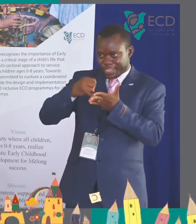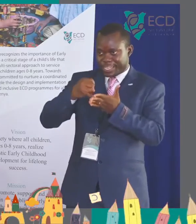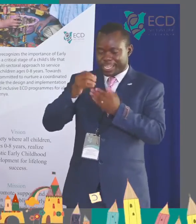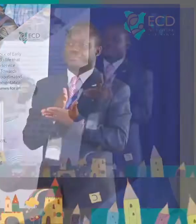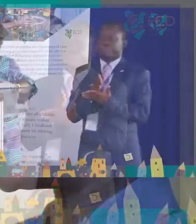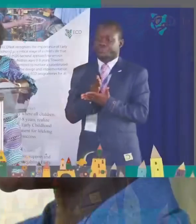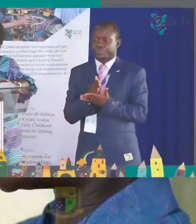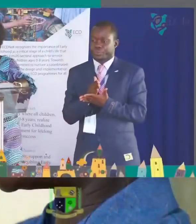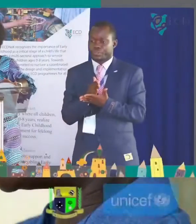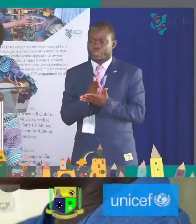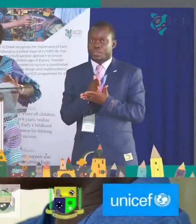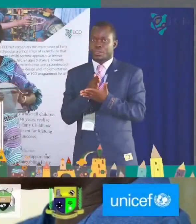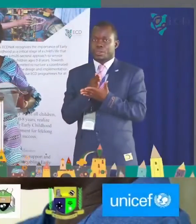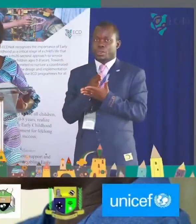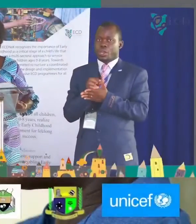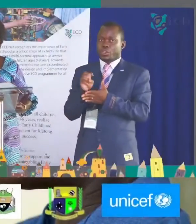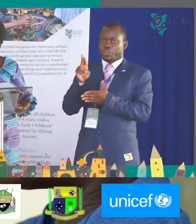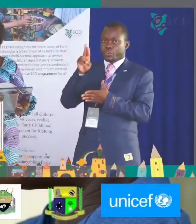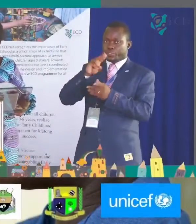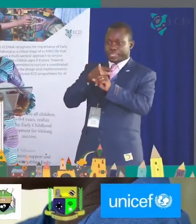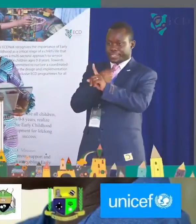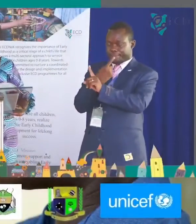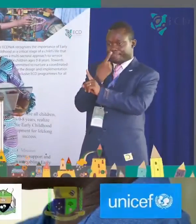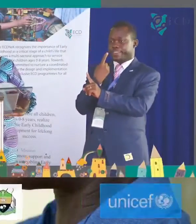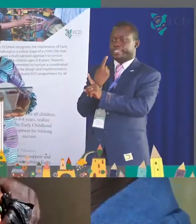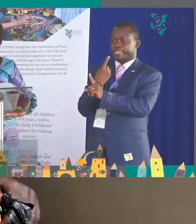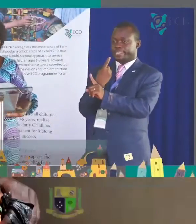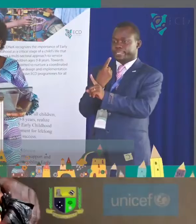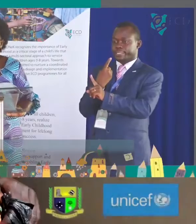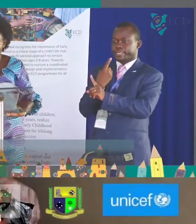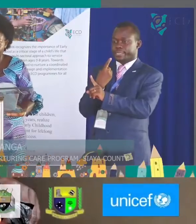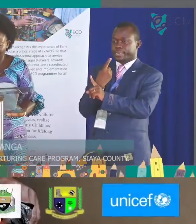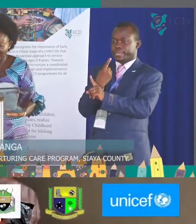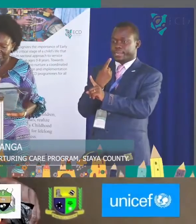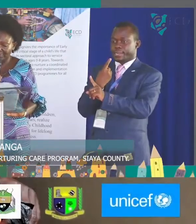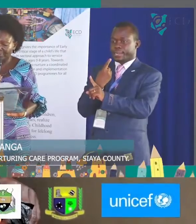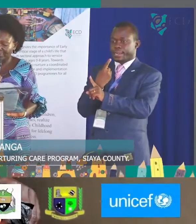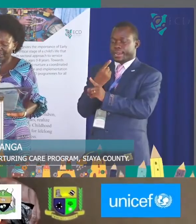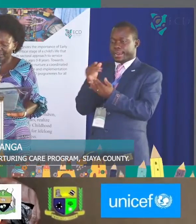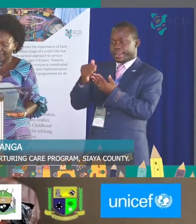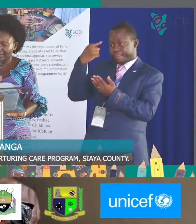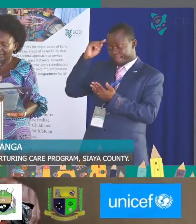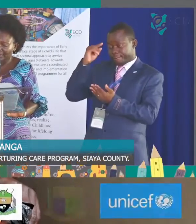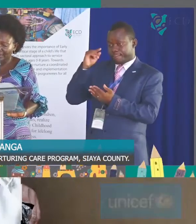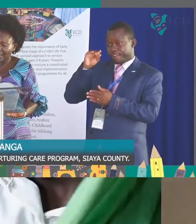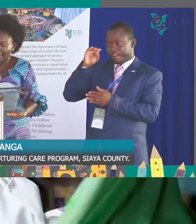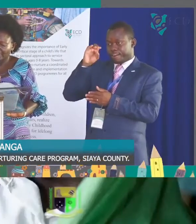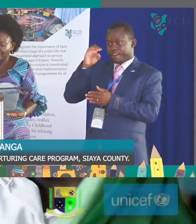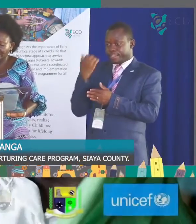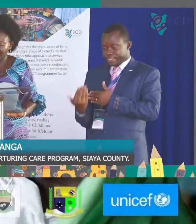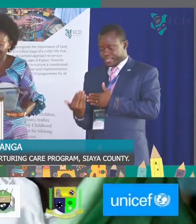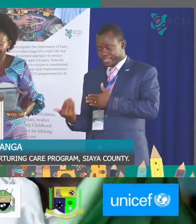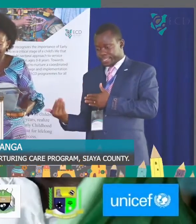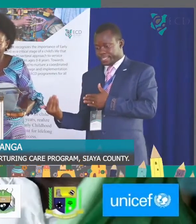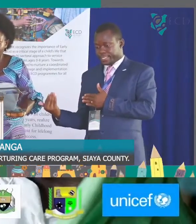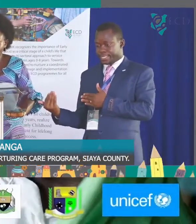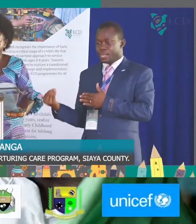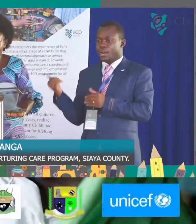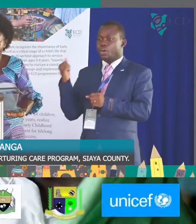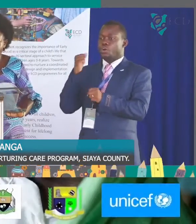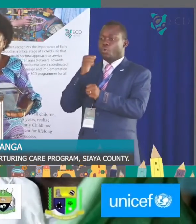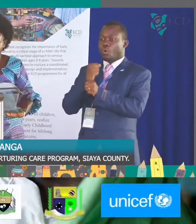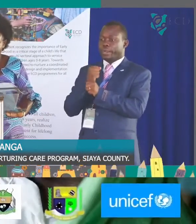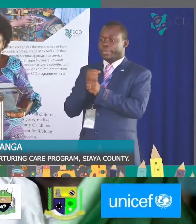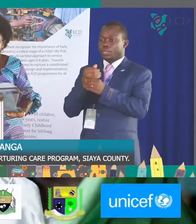feeding program. Through the various nurturing care for early childhood development projects implemented by the